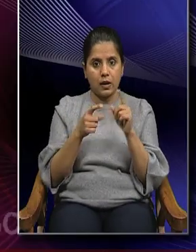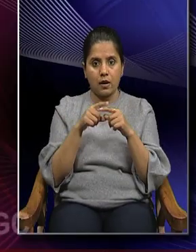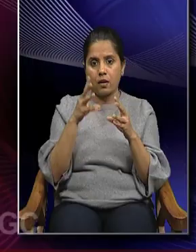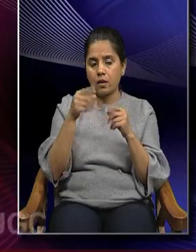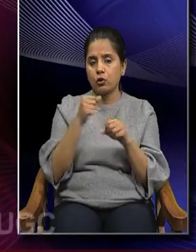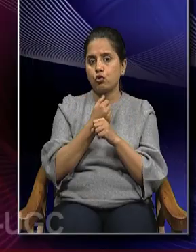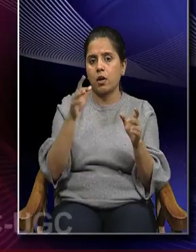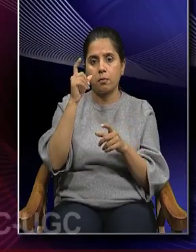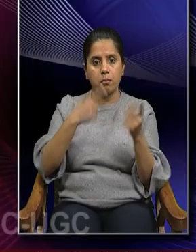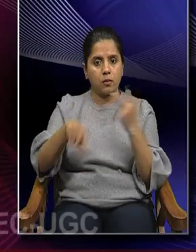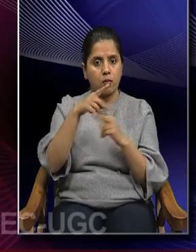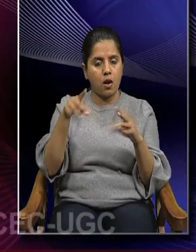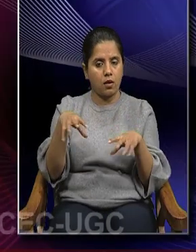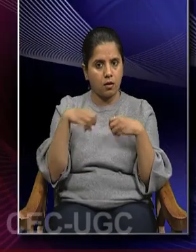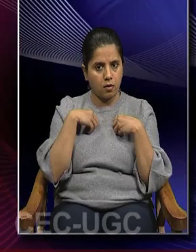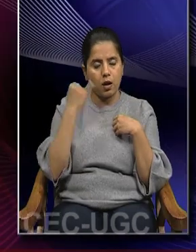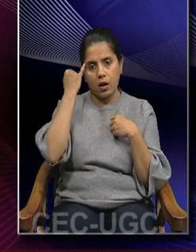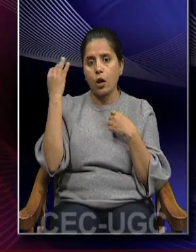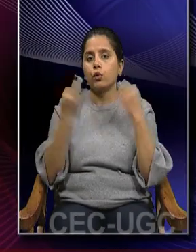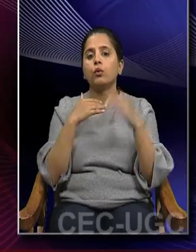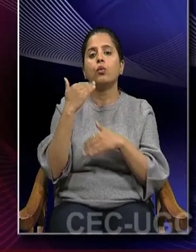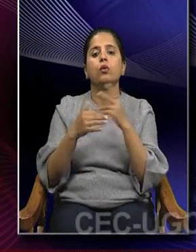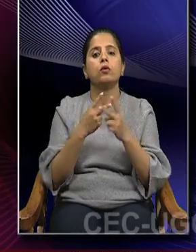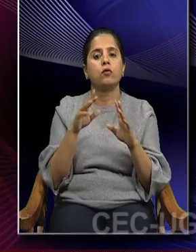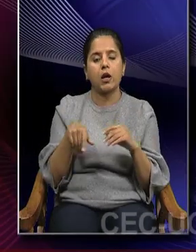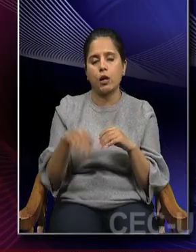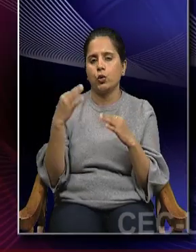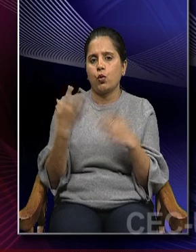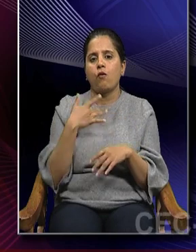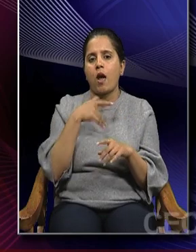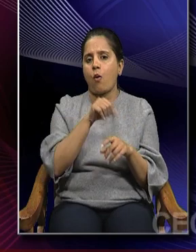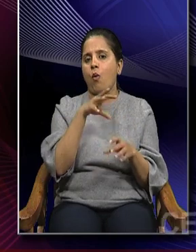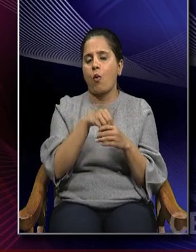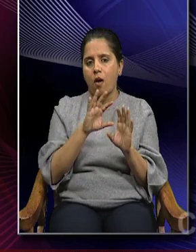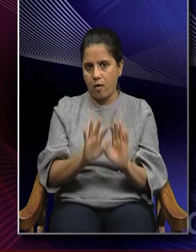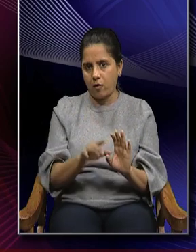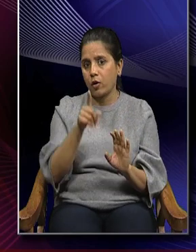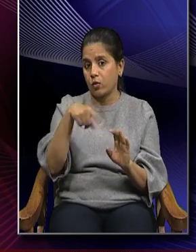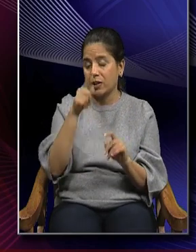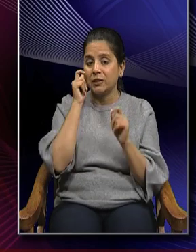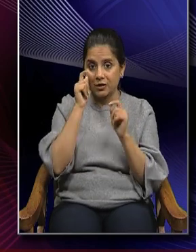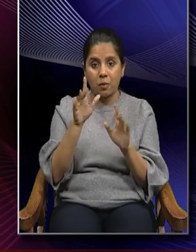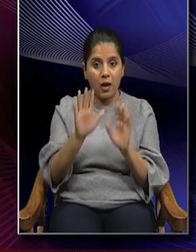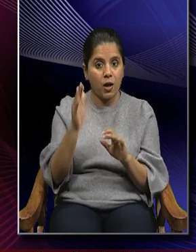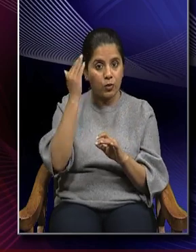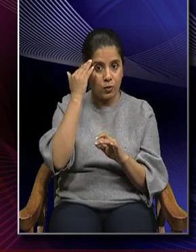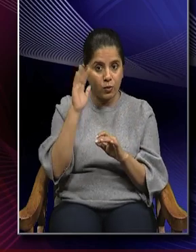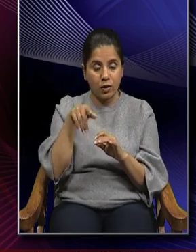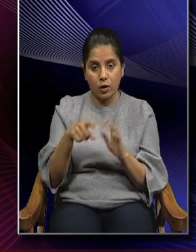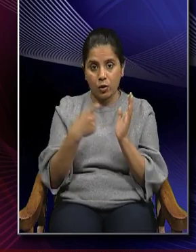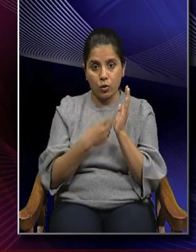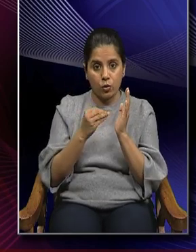general public is adopting innovations, the newness. And you will be surprised to note, as per Rogers,